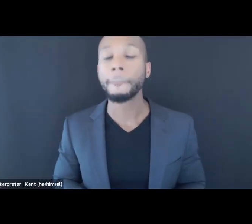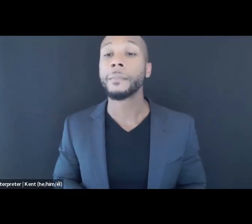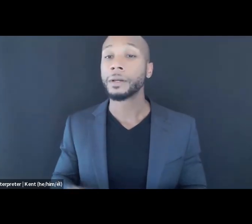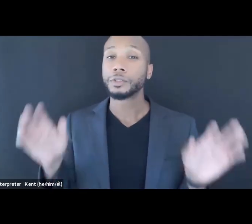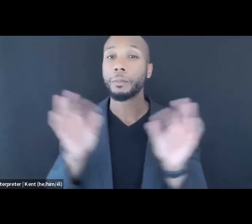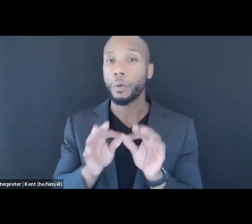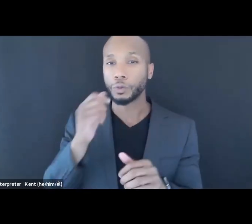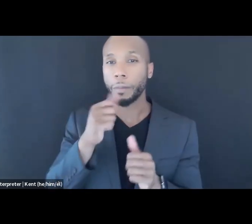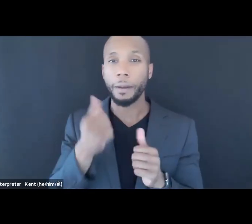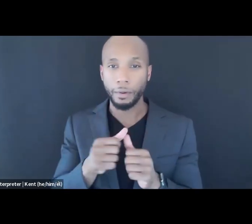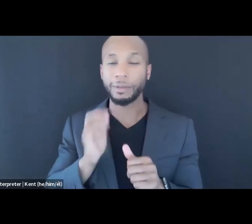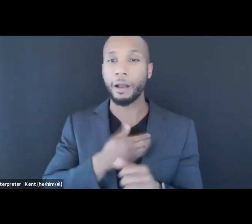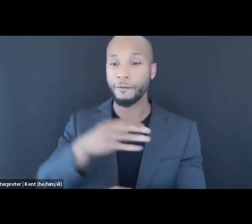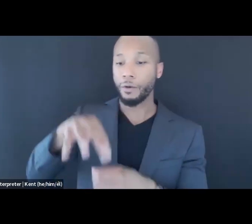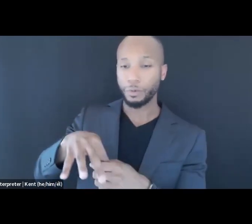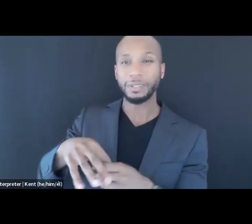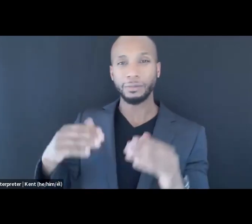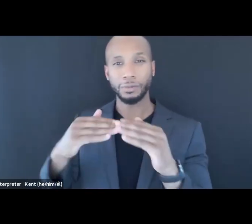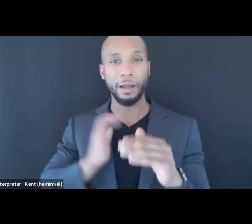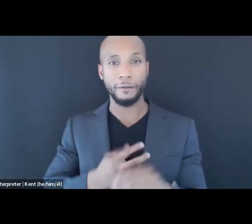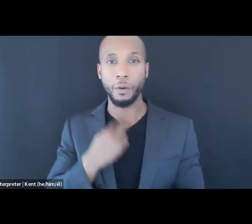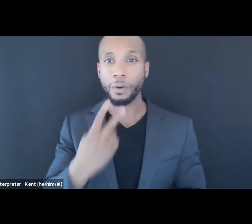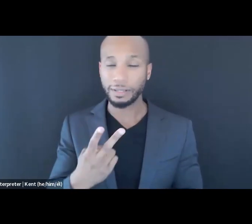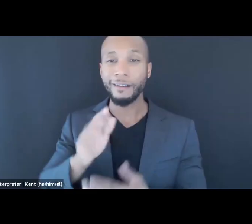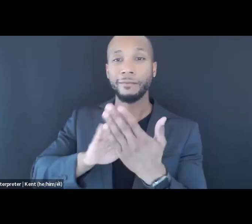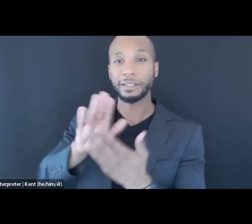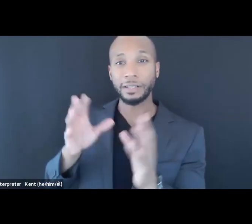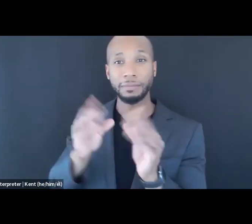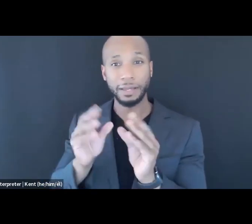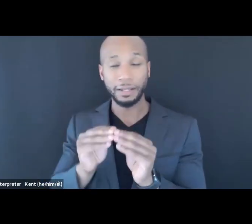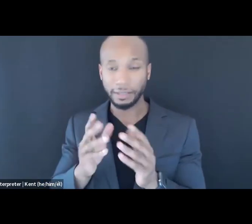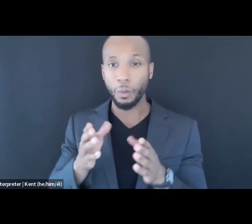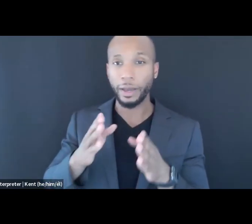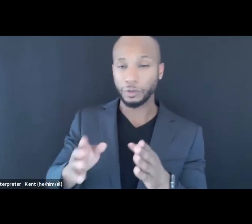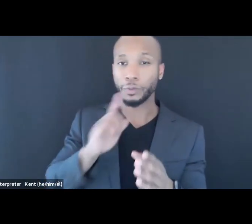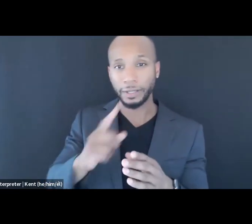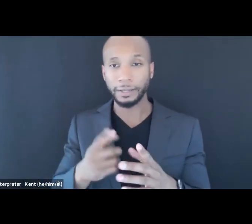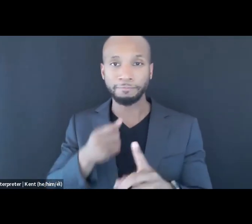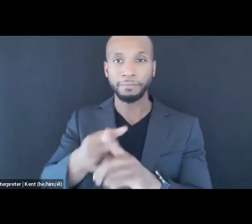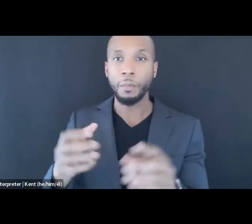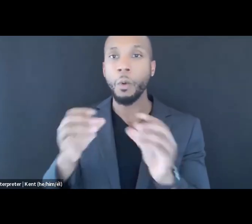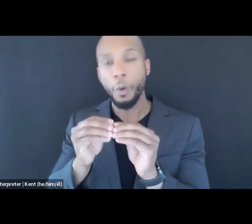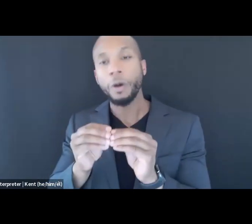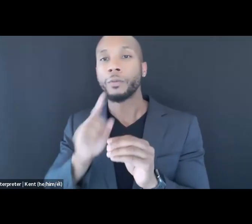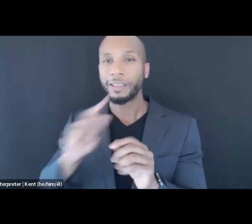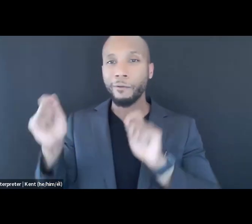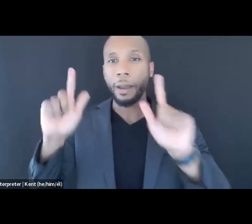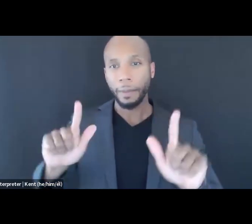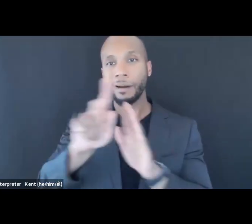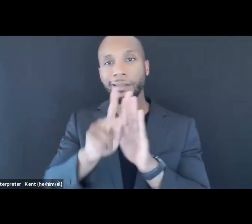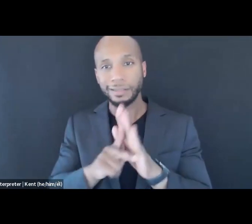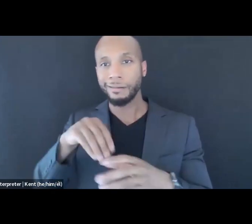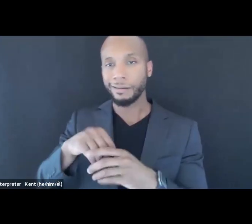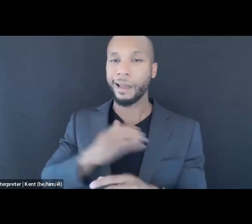It's important to remember that our vote is our voice, and face-to-face meetings are a way to extend that, framing policies in our real human